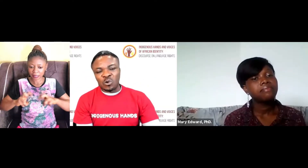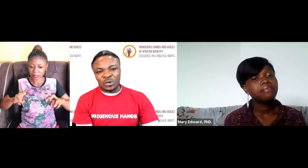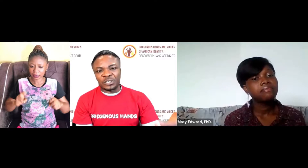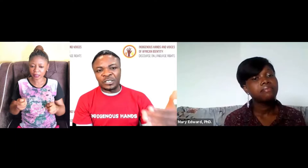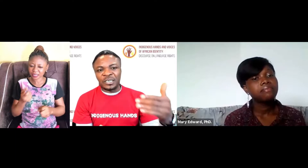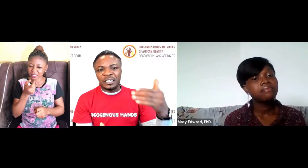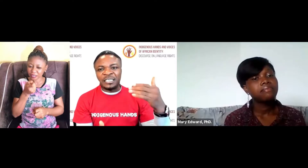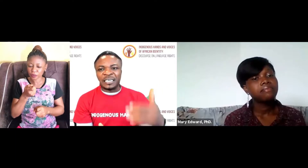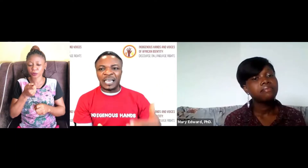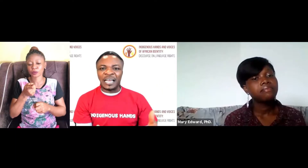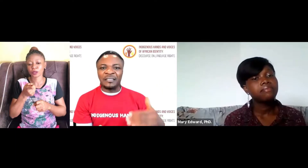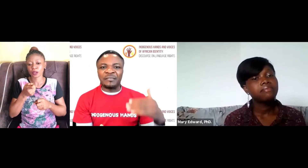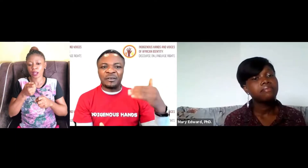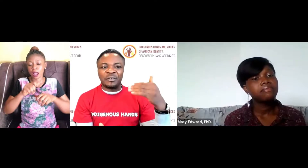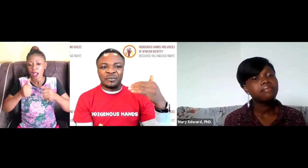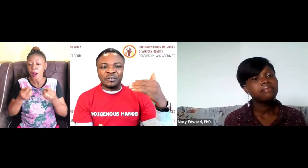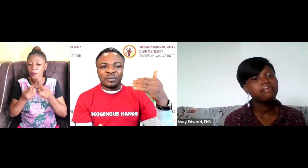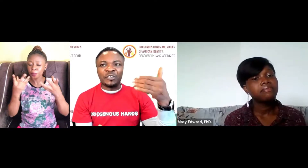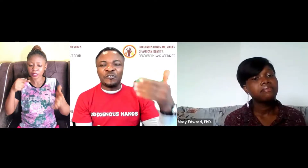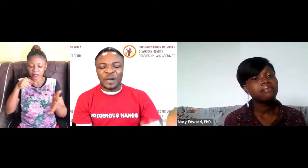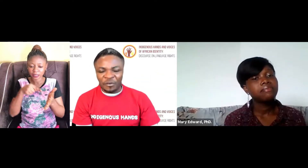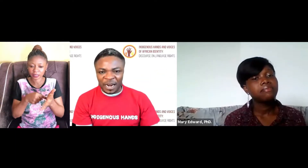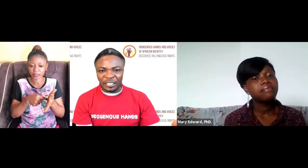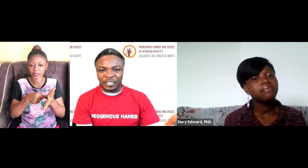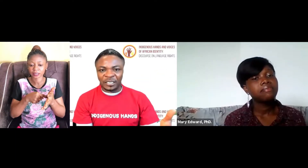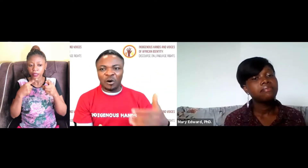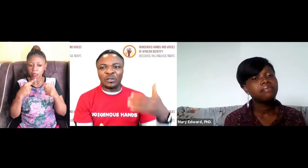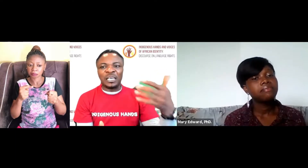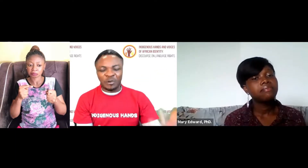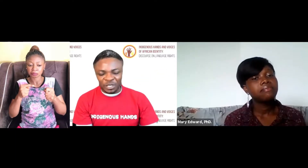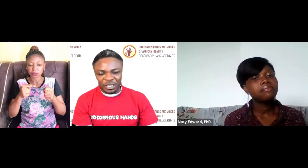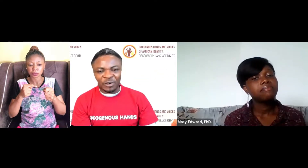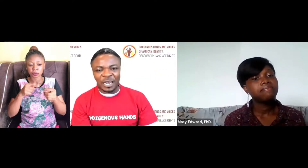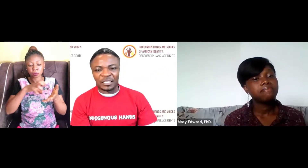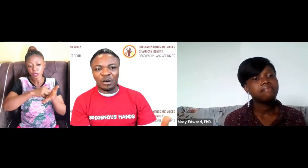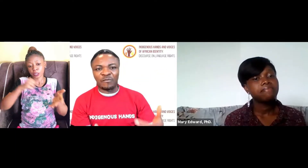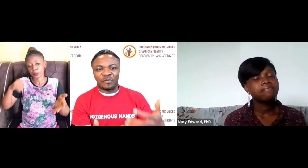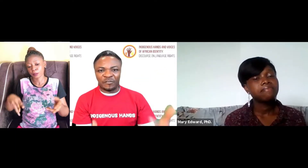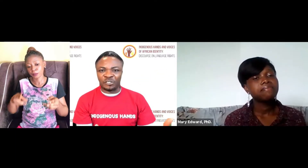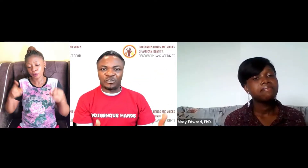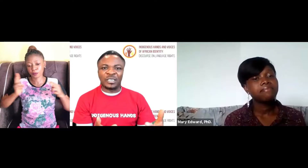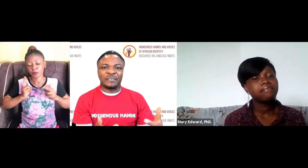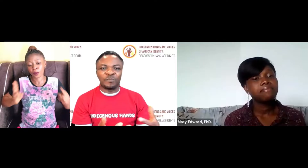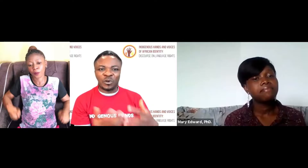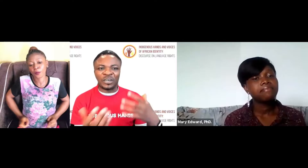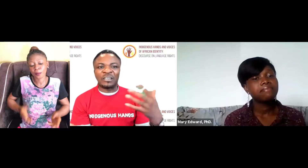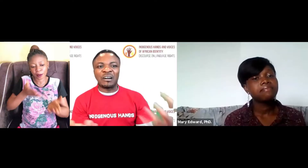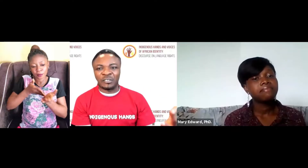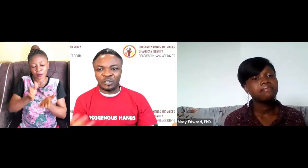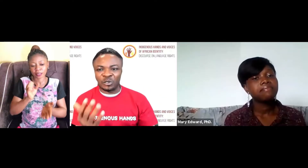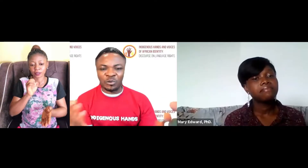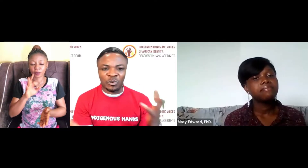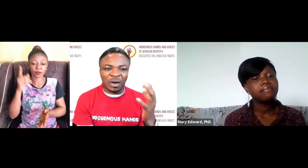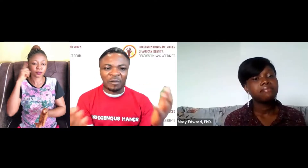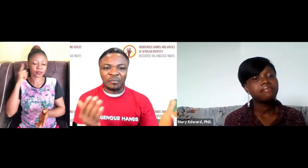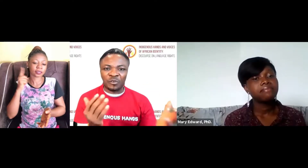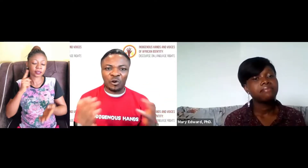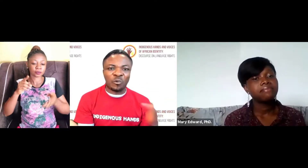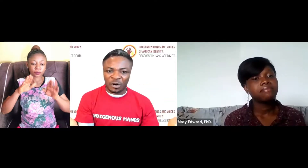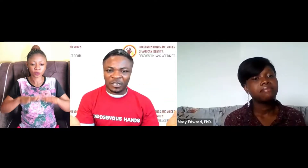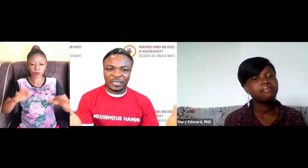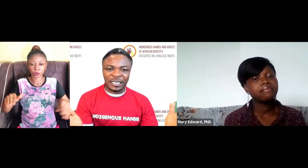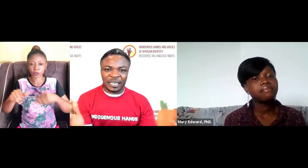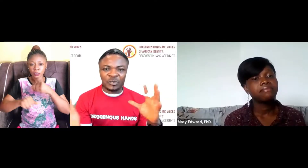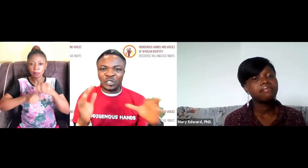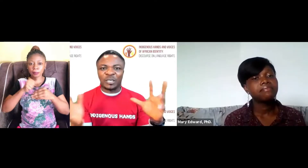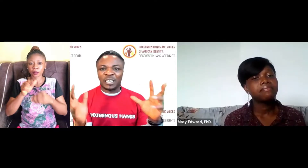tends towards denying the human rights or the linguistic rights of deaf children with regards to